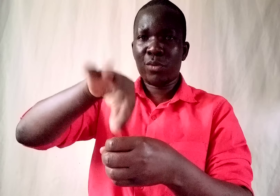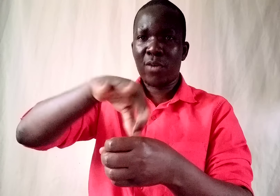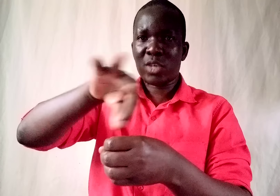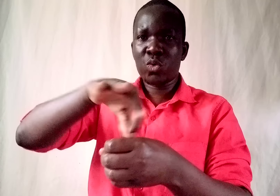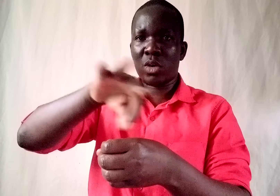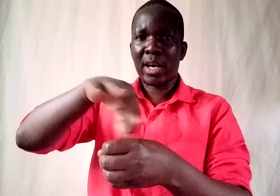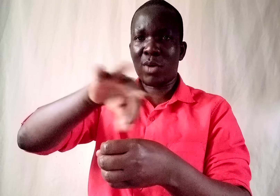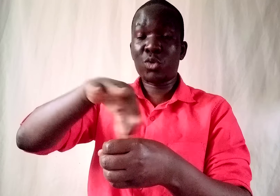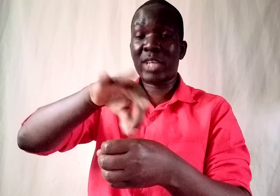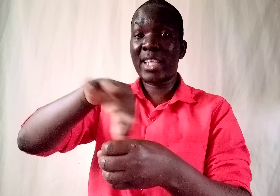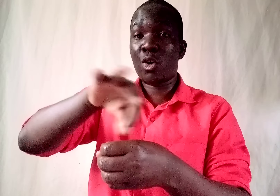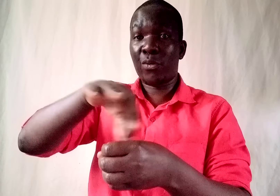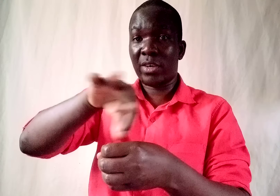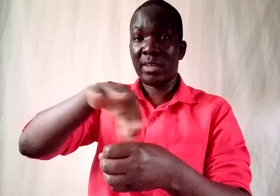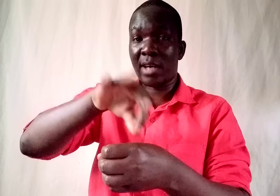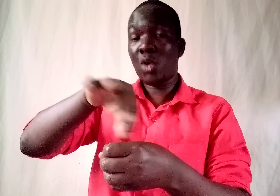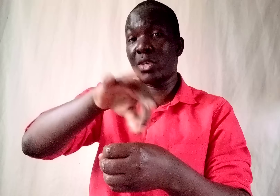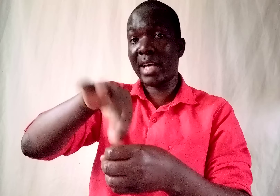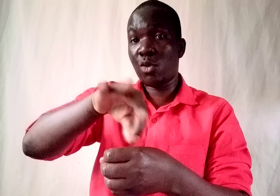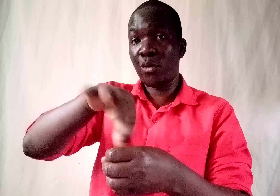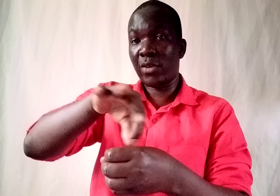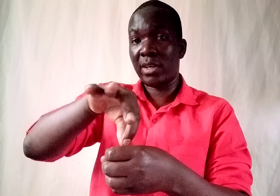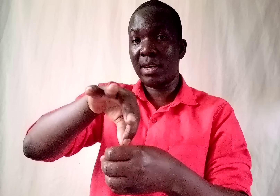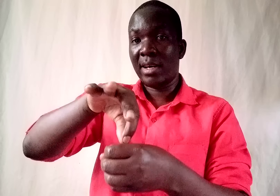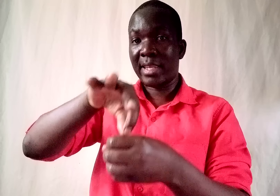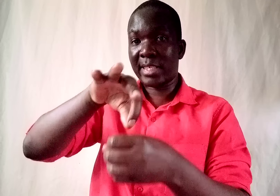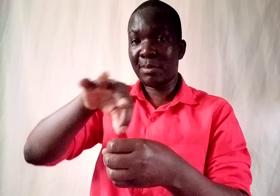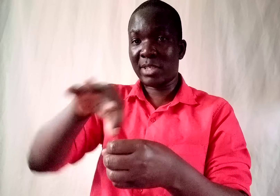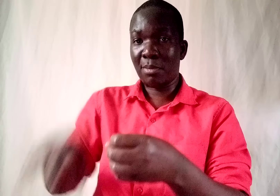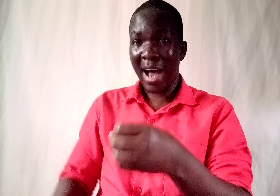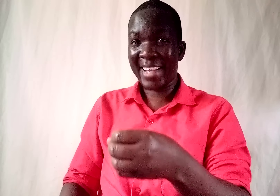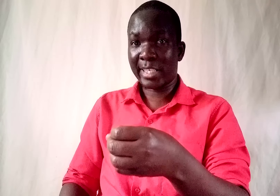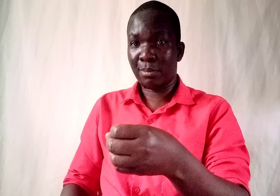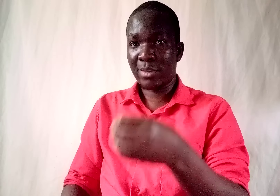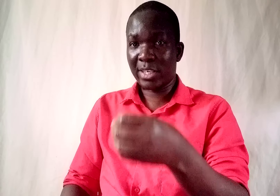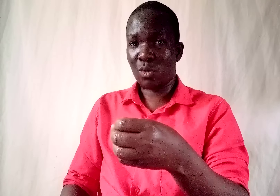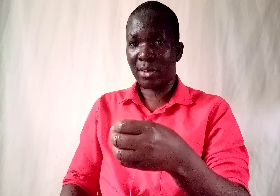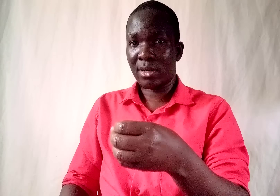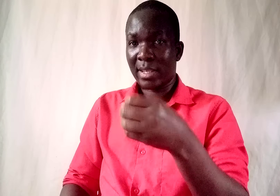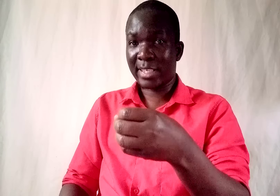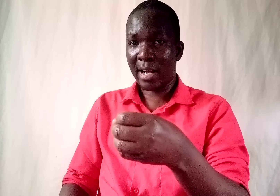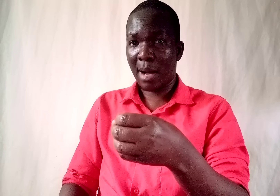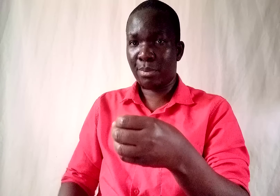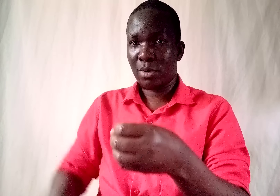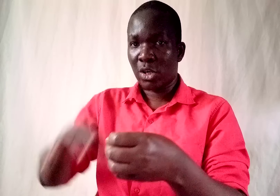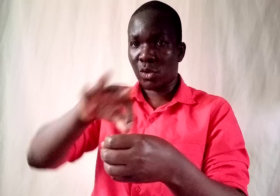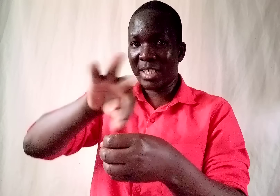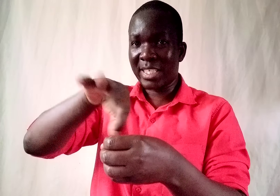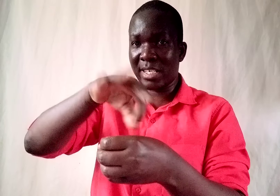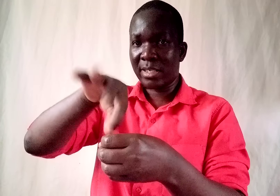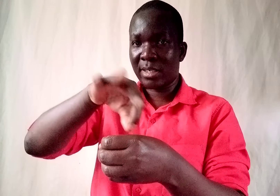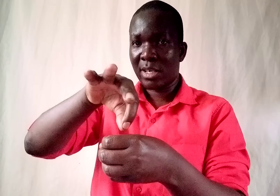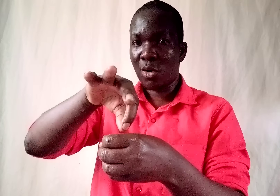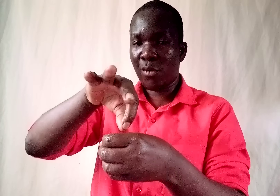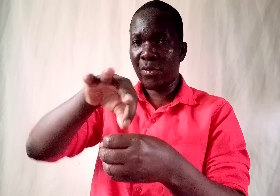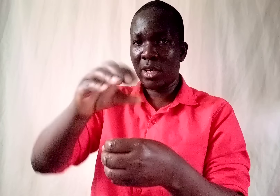refer to, you want to sign coffee. How do you sign coffee? The same hand shape. This one. This is a cup. So this is tea. Coffee,